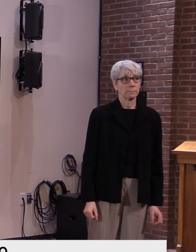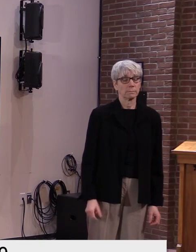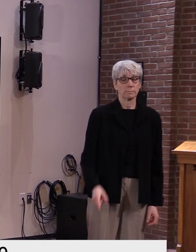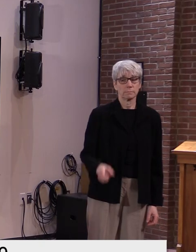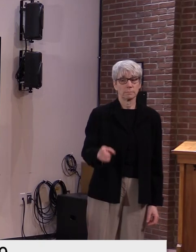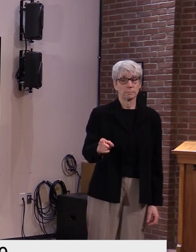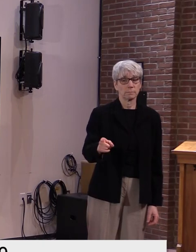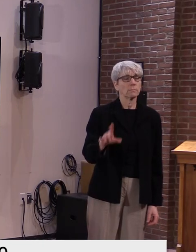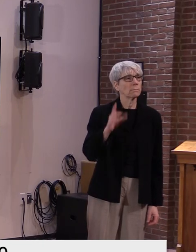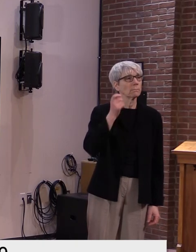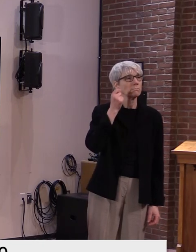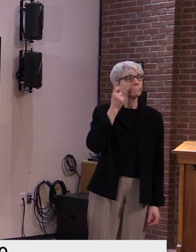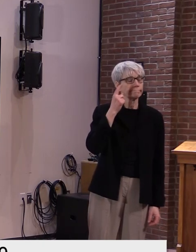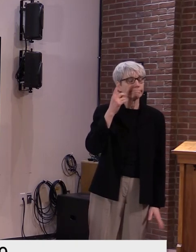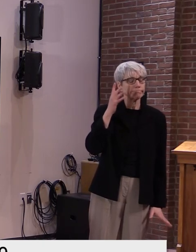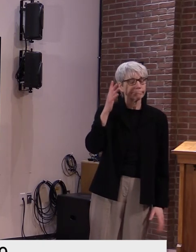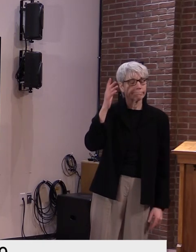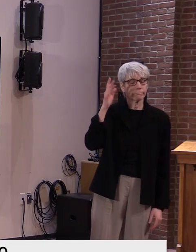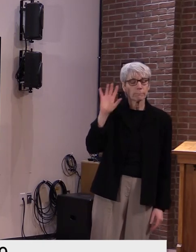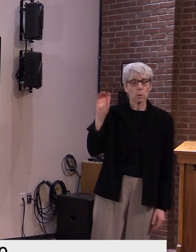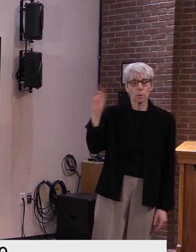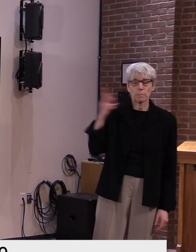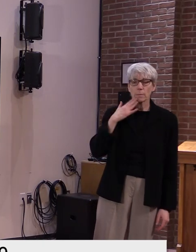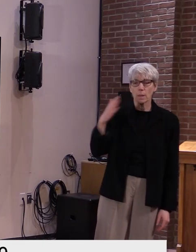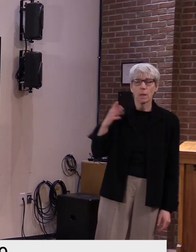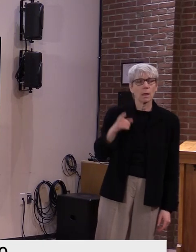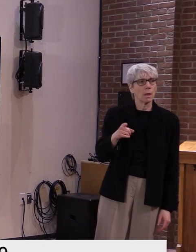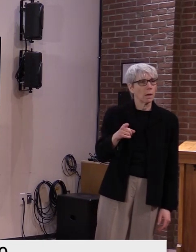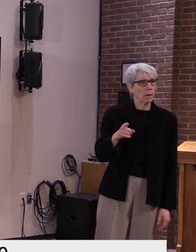Well, I understand that. I appreciate it.